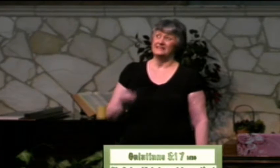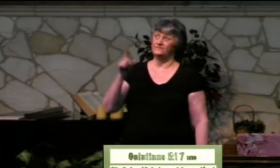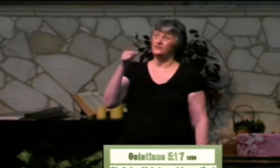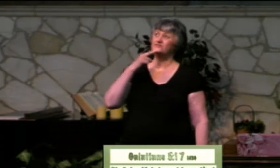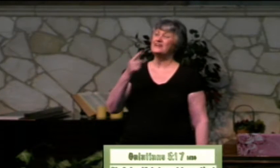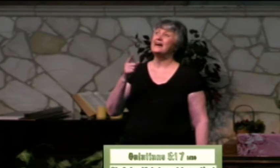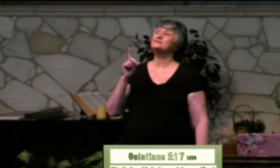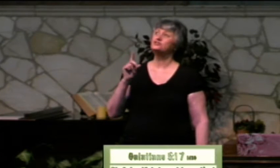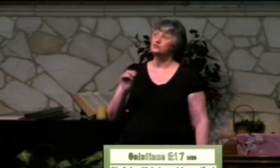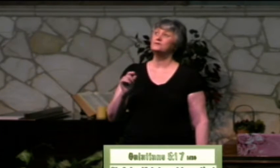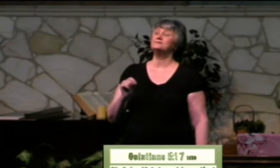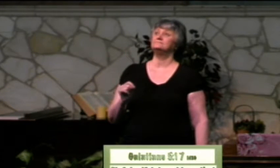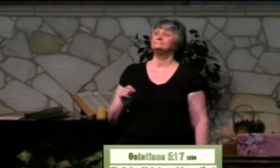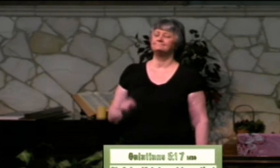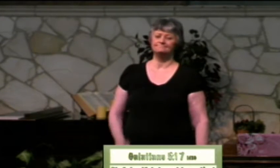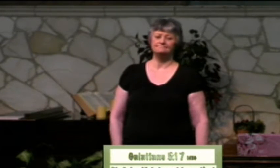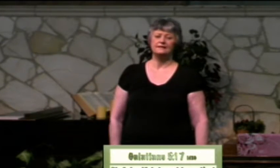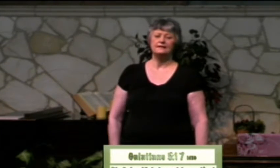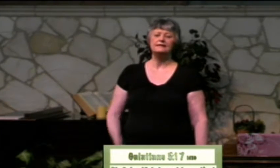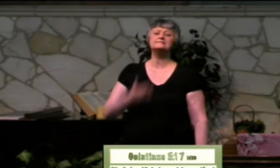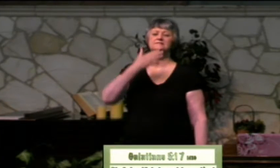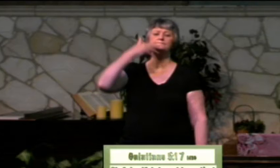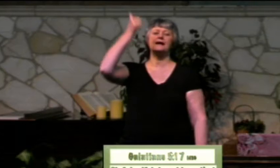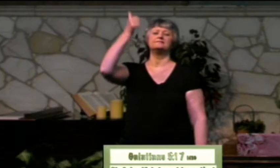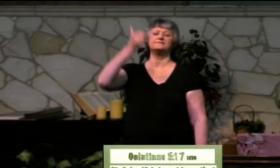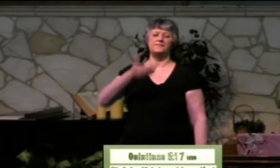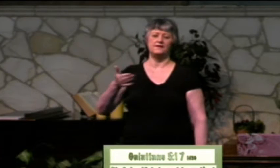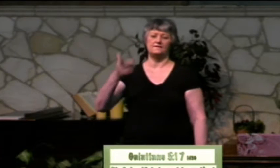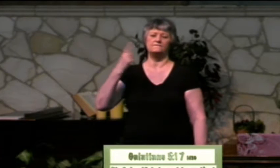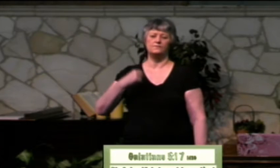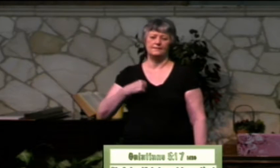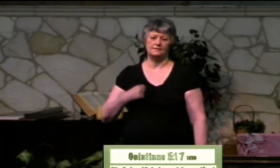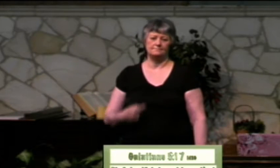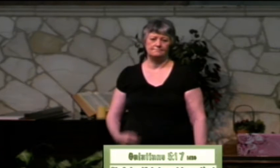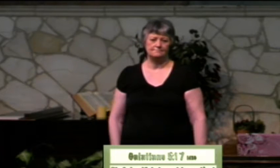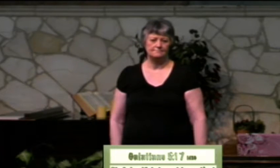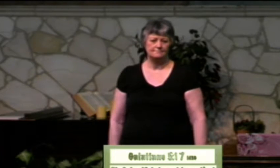you say do it, it's the best thing for me.